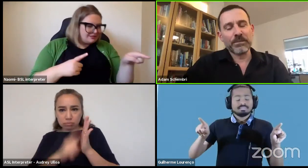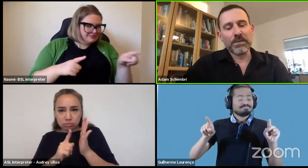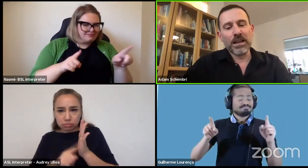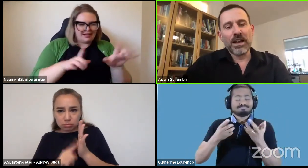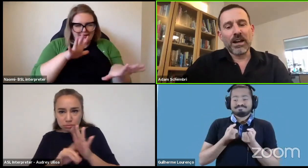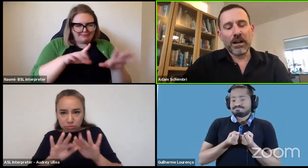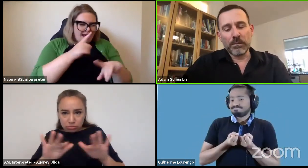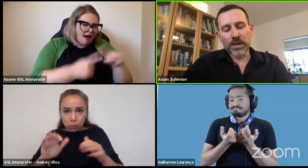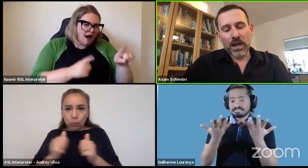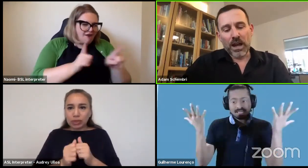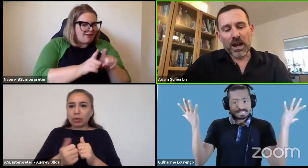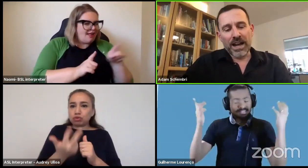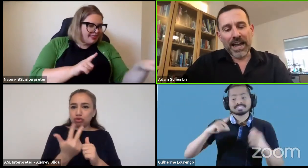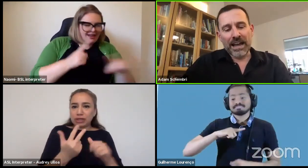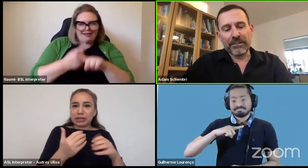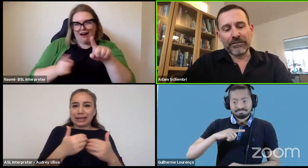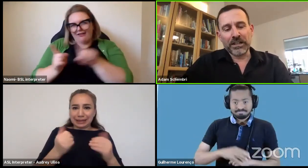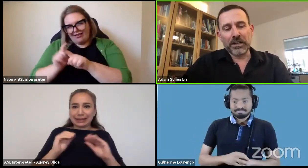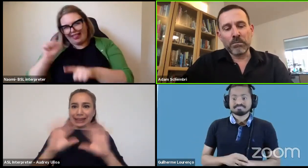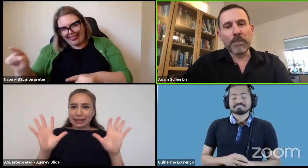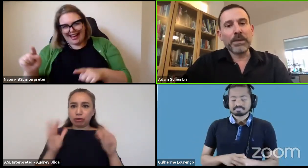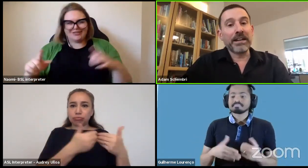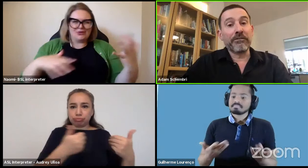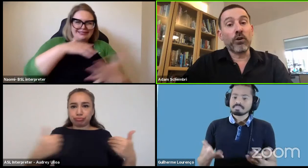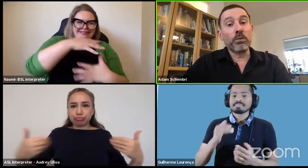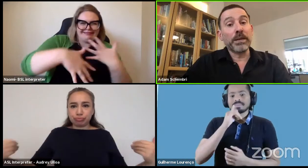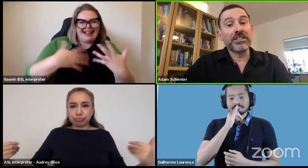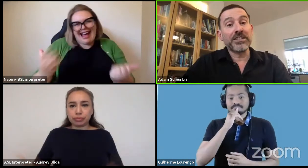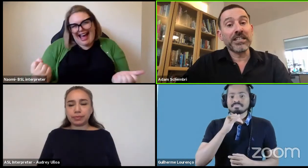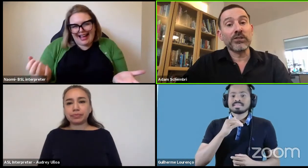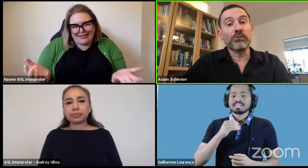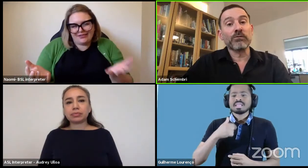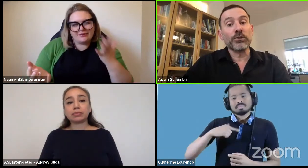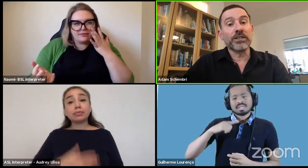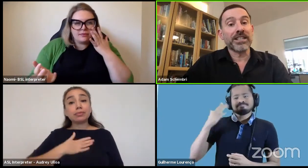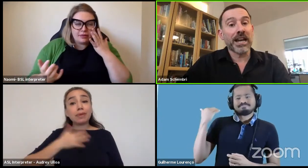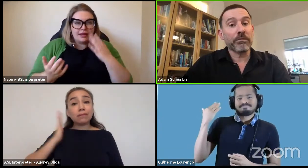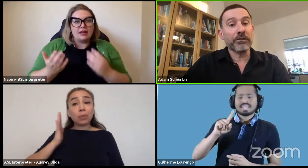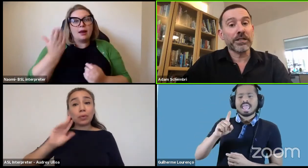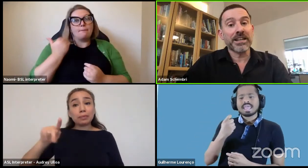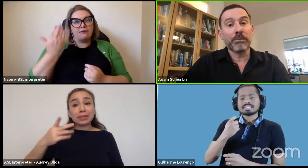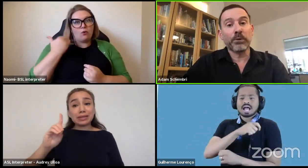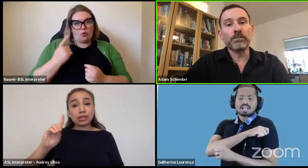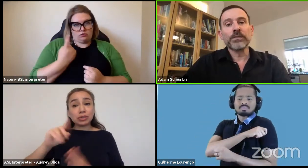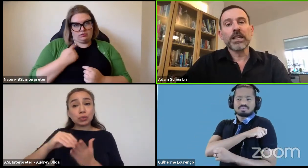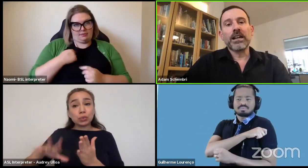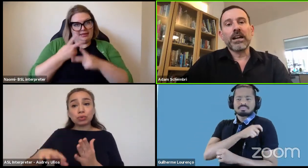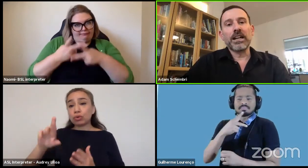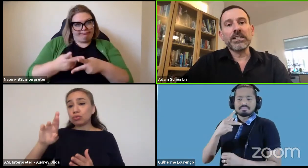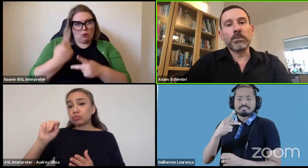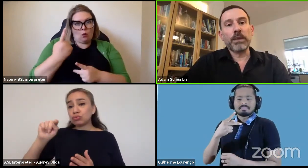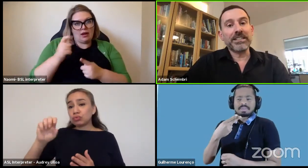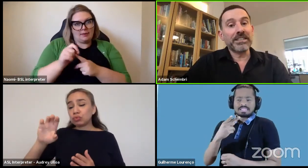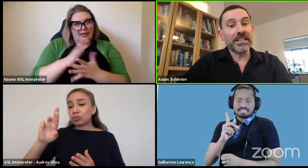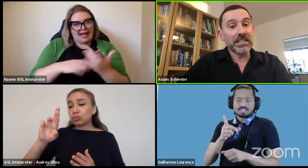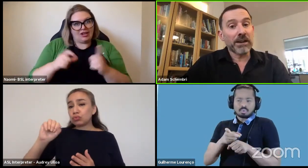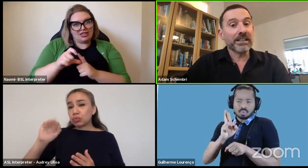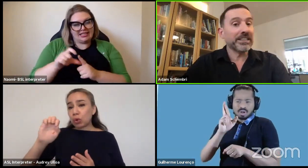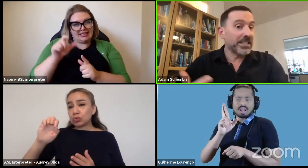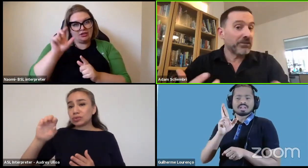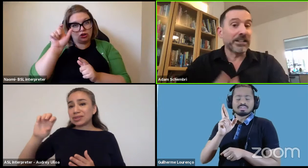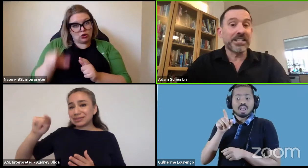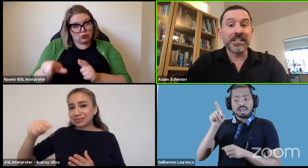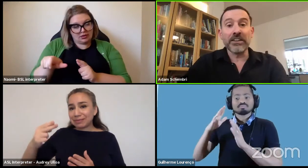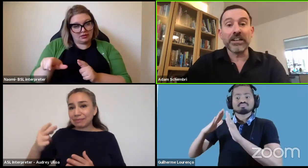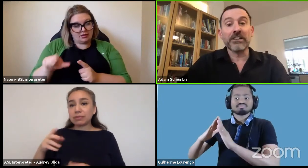factors. I have my former PhD student, Rose Stamp, for example, is based in Israel,